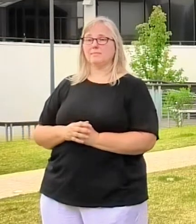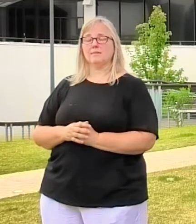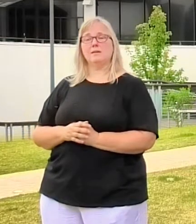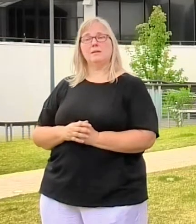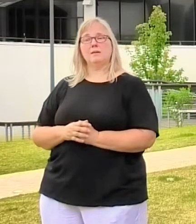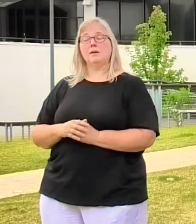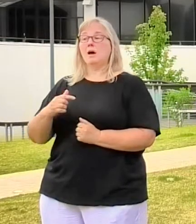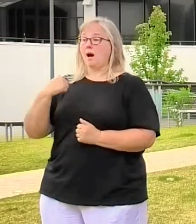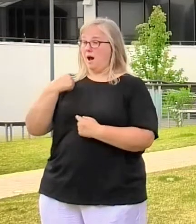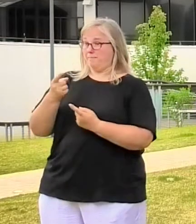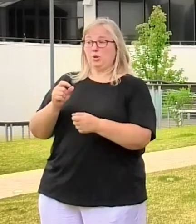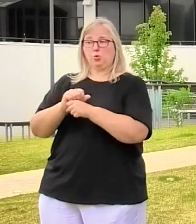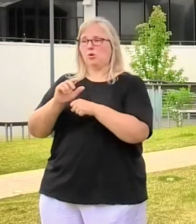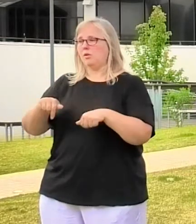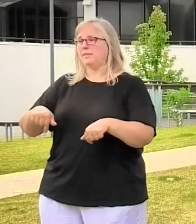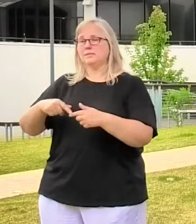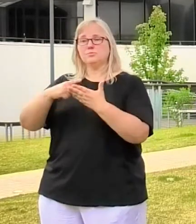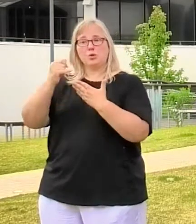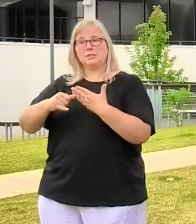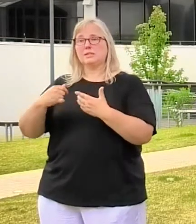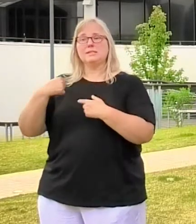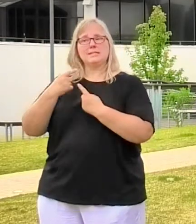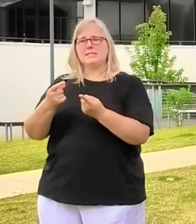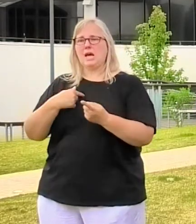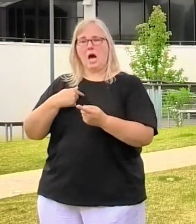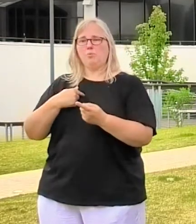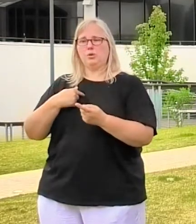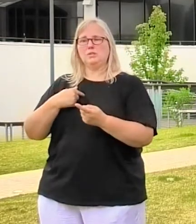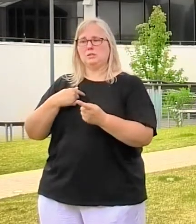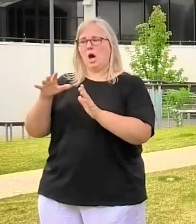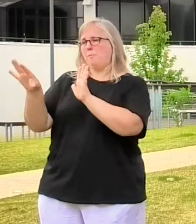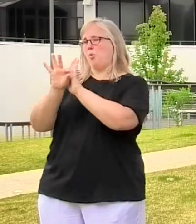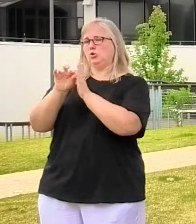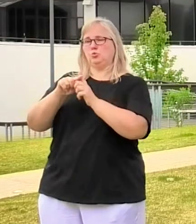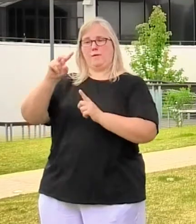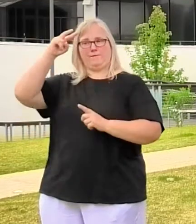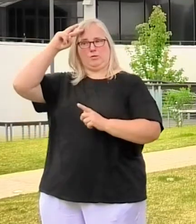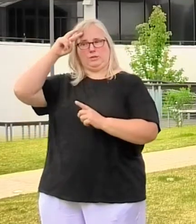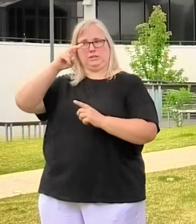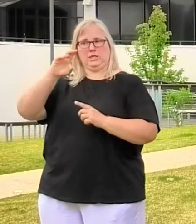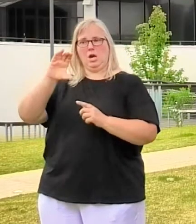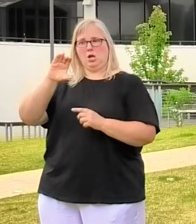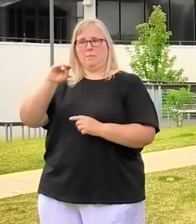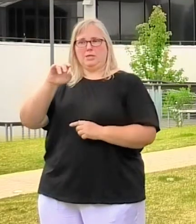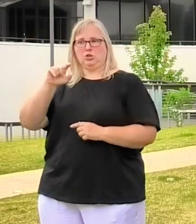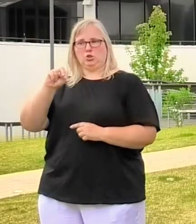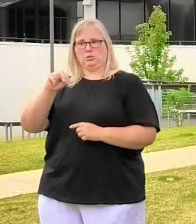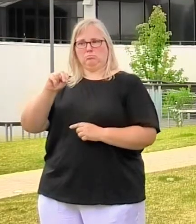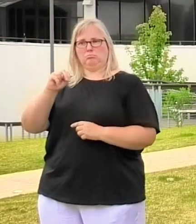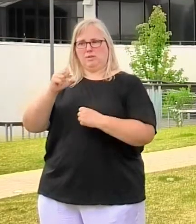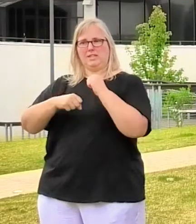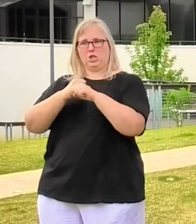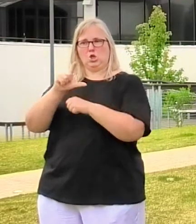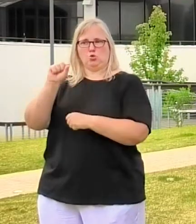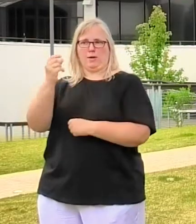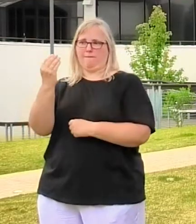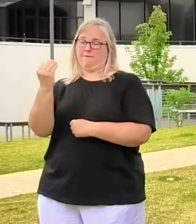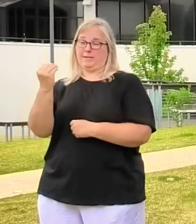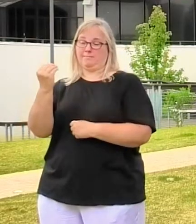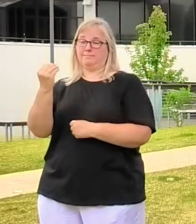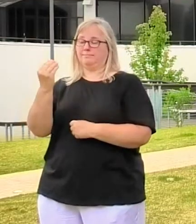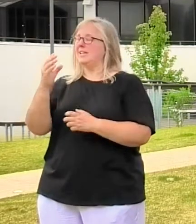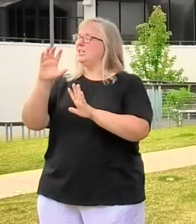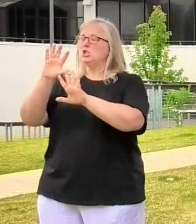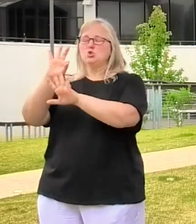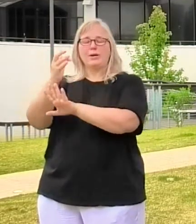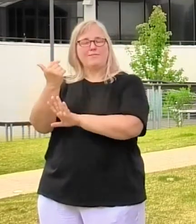You know, I've been working on this project since I was appointed to the Veterans Commission back in 2015. You know, in this